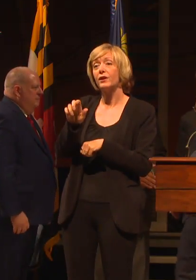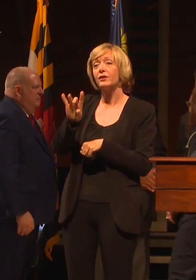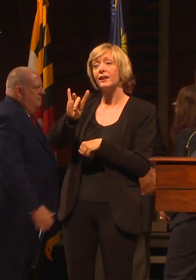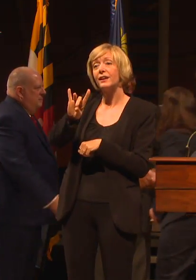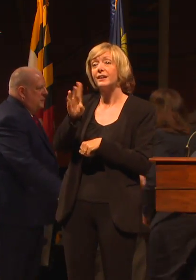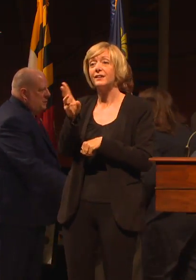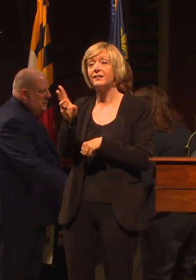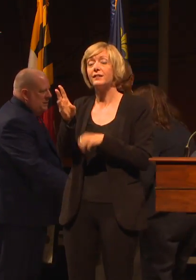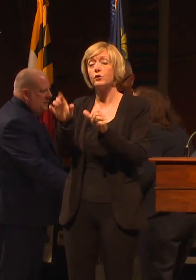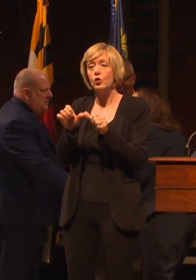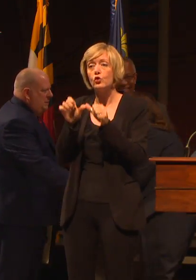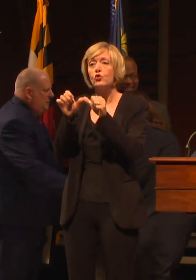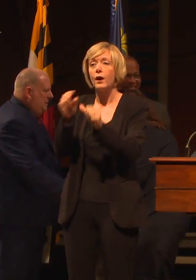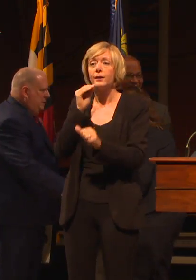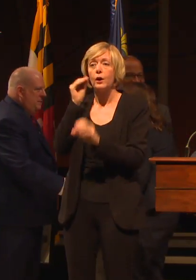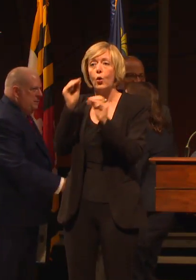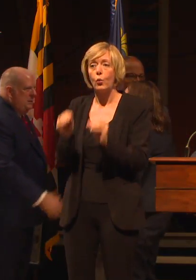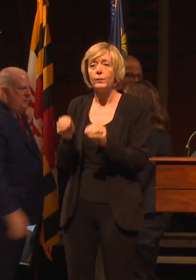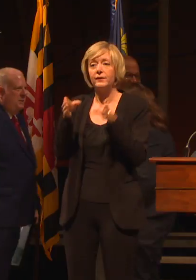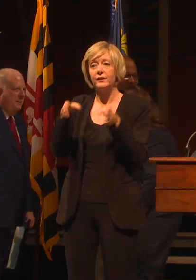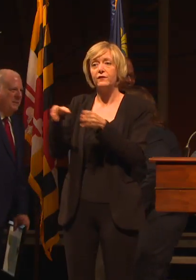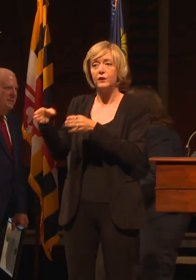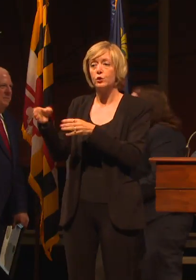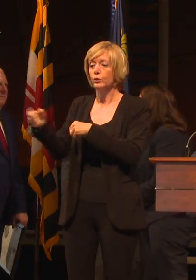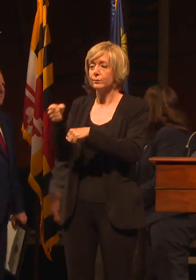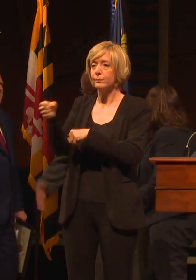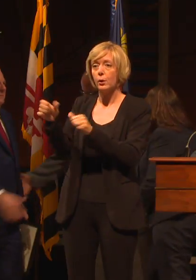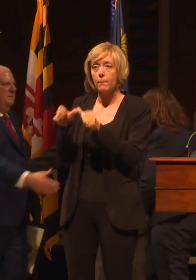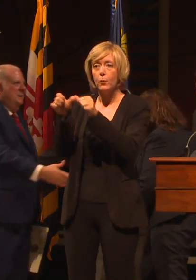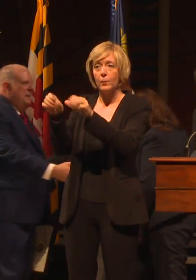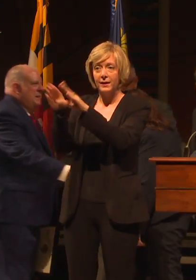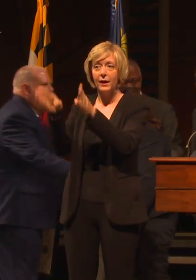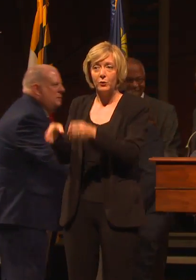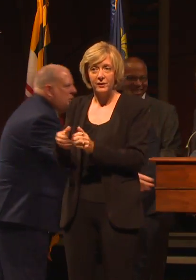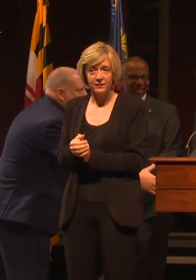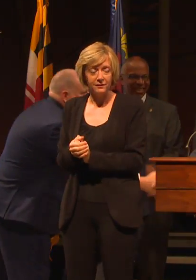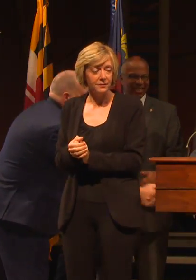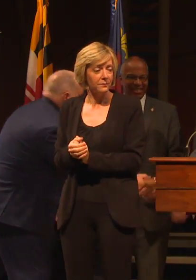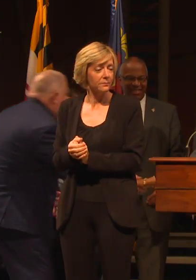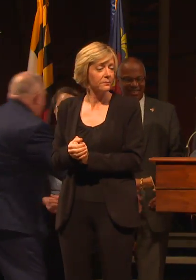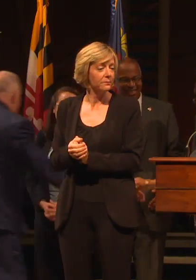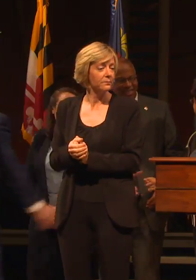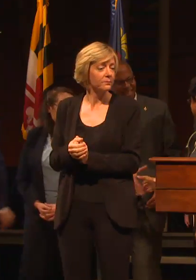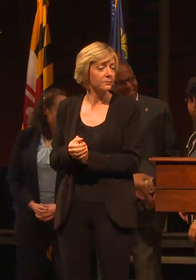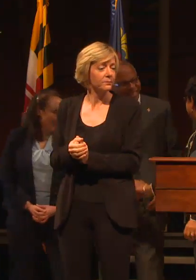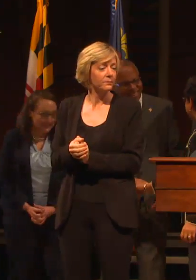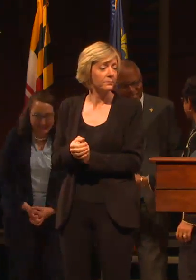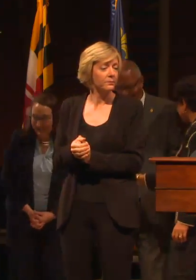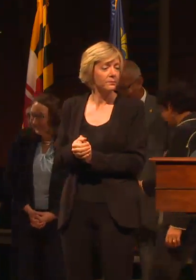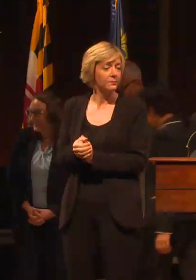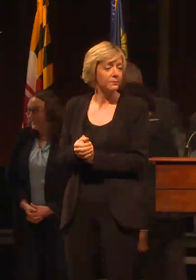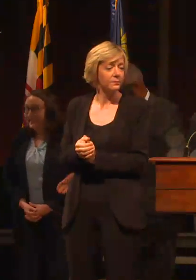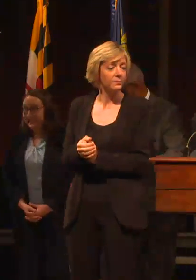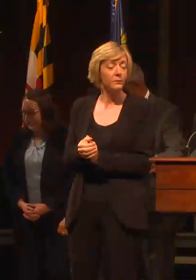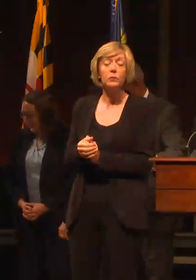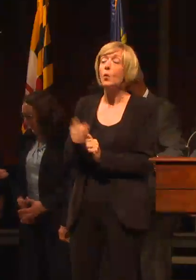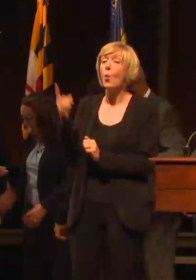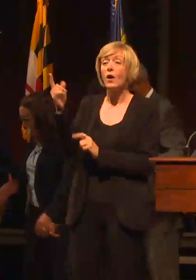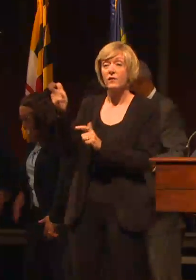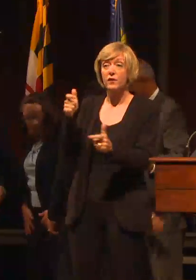386 chronically homeless individuals into permanent housing. It's just shy of being one of the